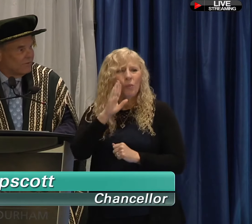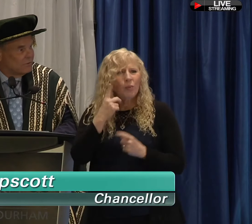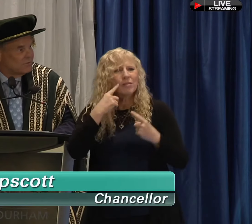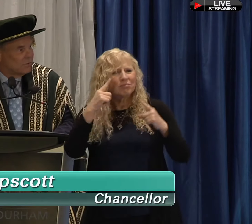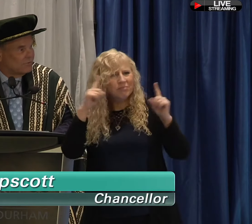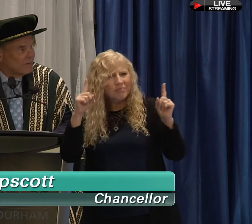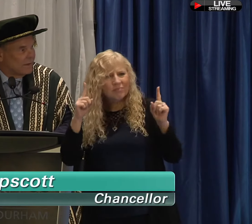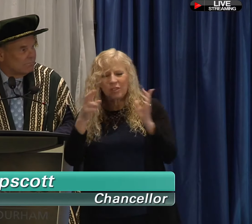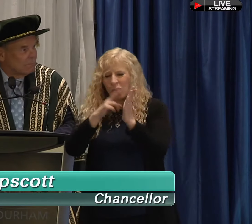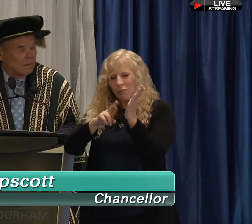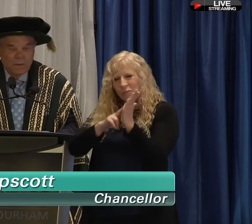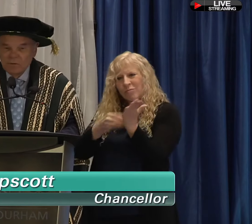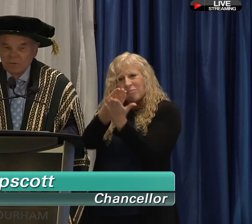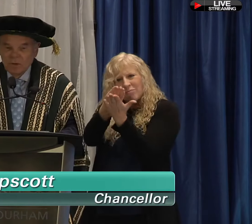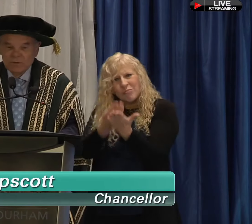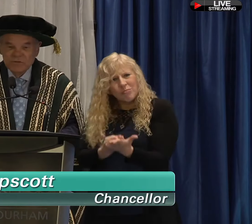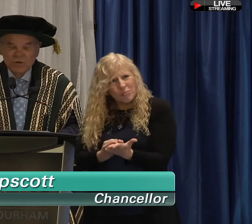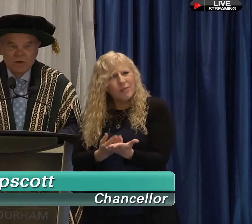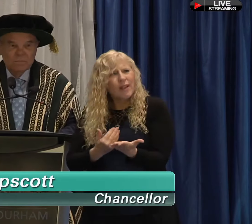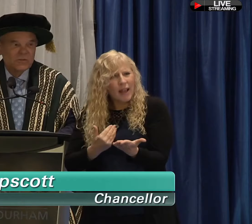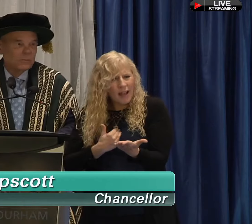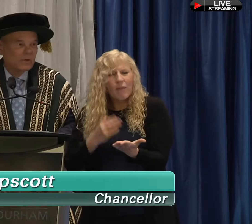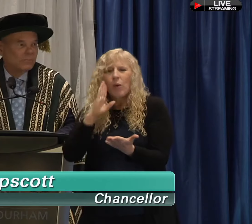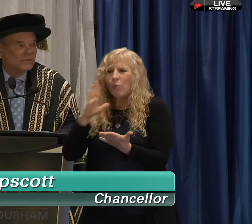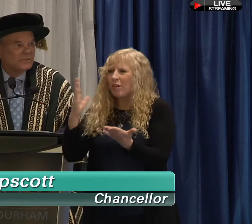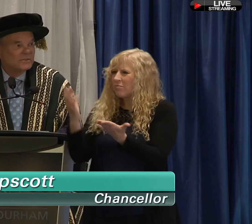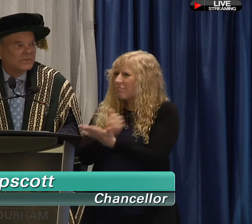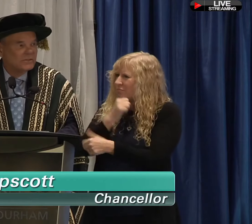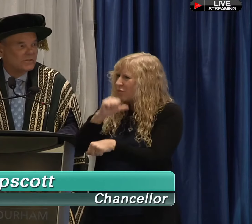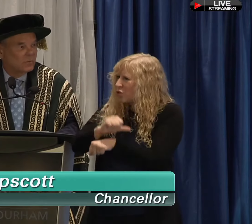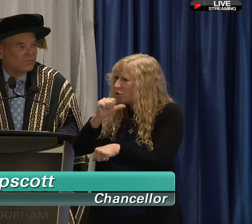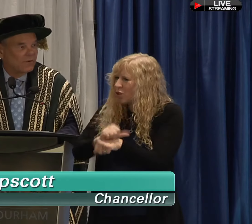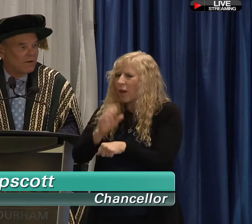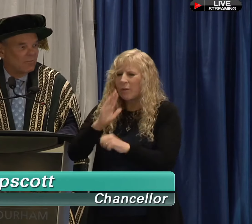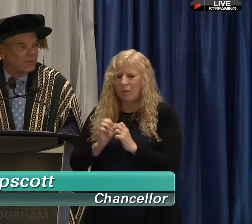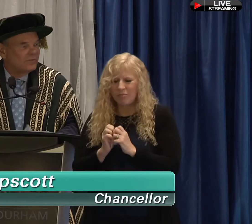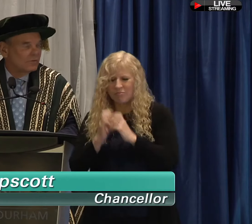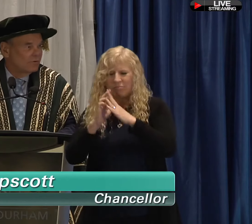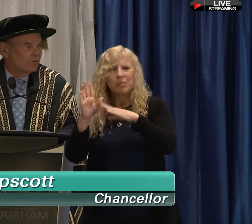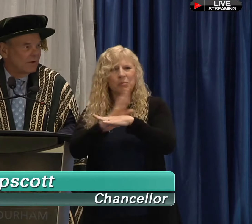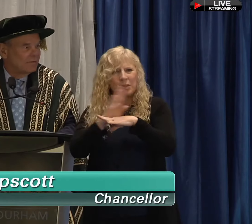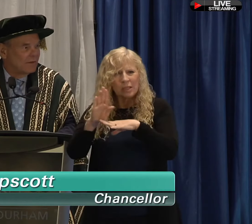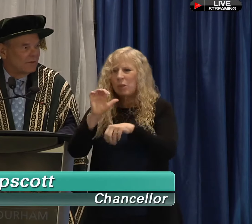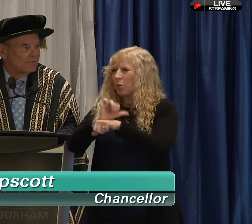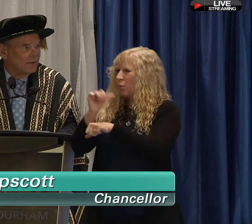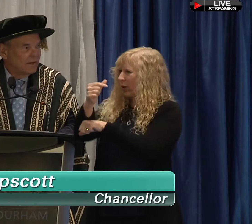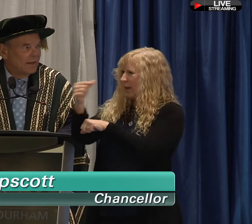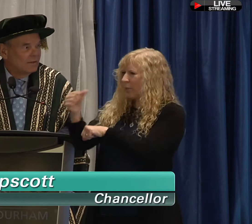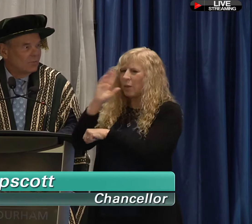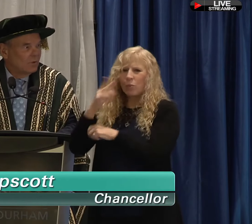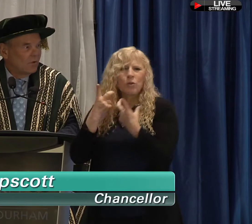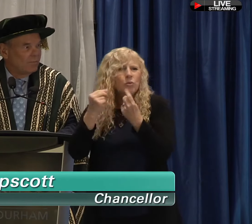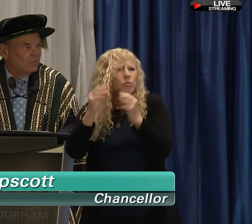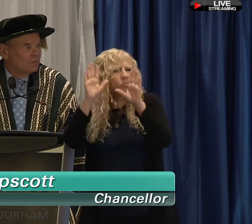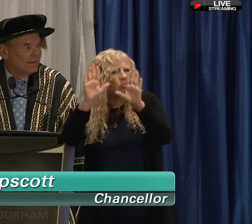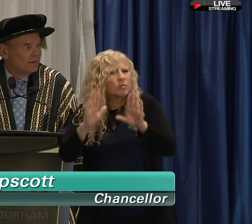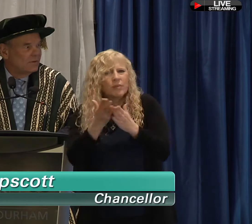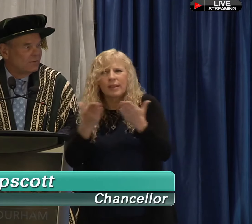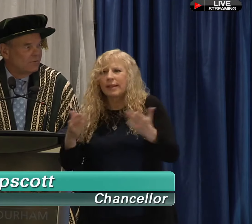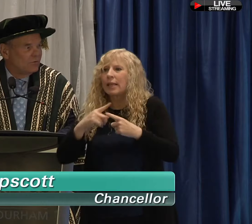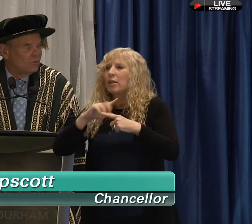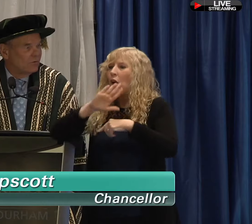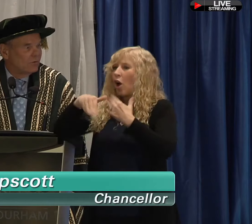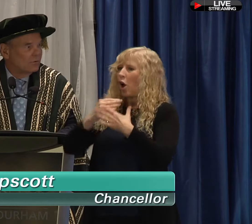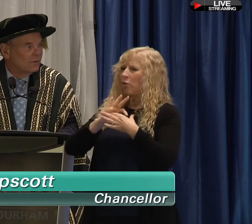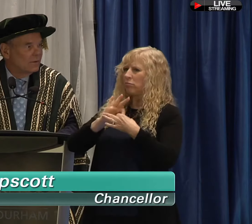The research shows that. You'll all get jobs, you'll build businesses, you'll work for governments, you'll do great things, and it will all be